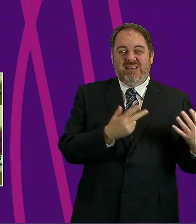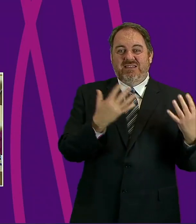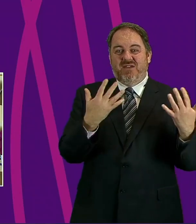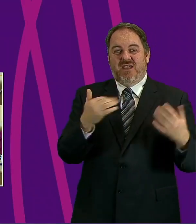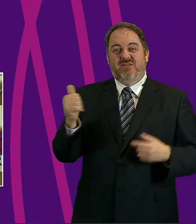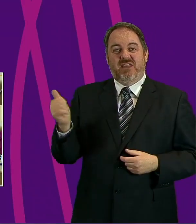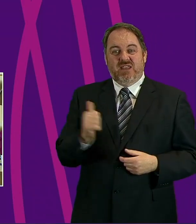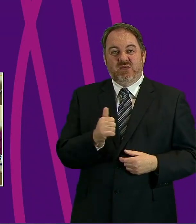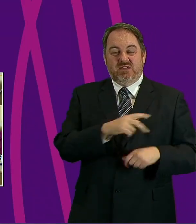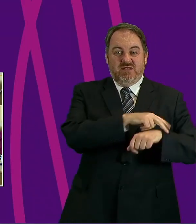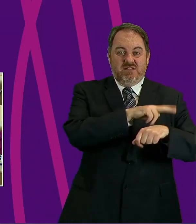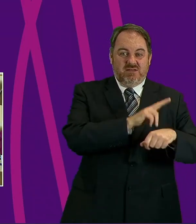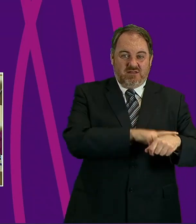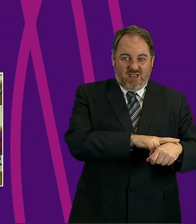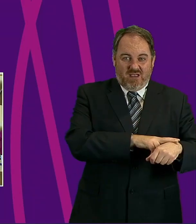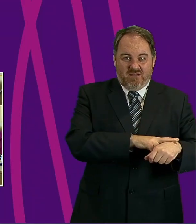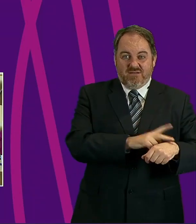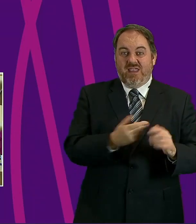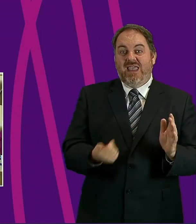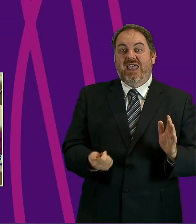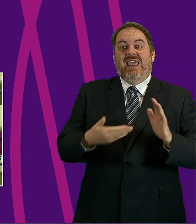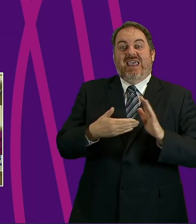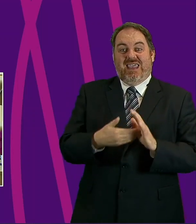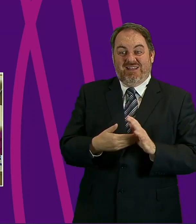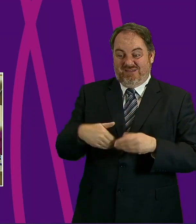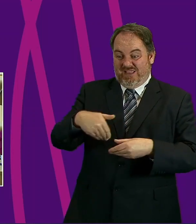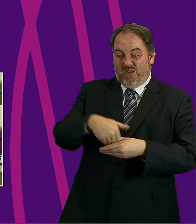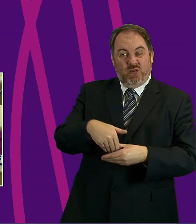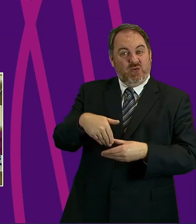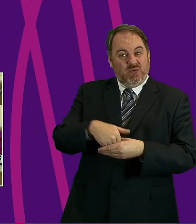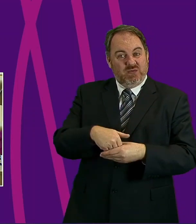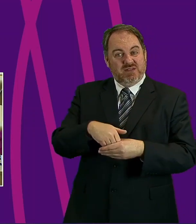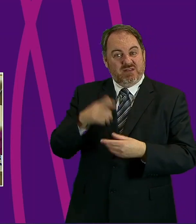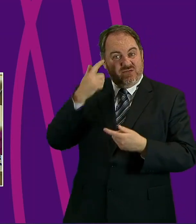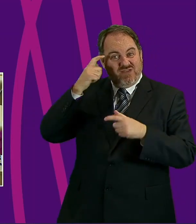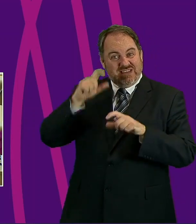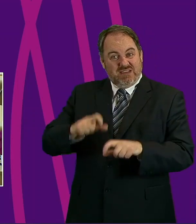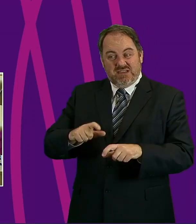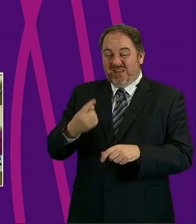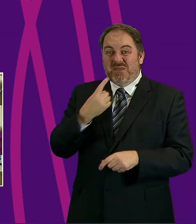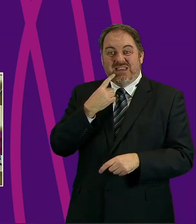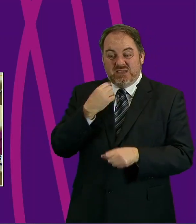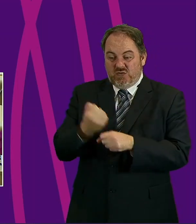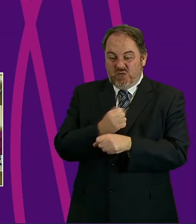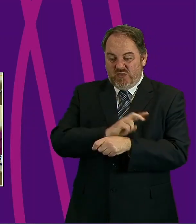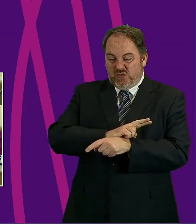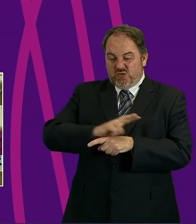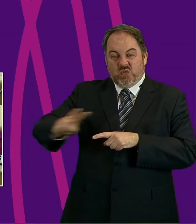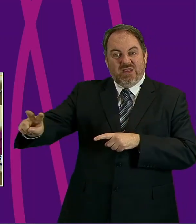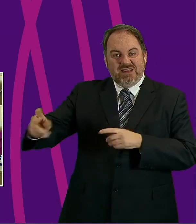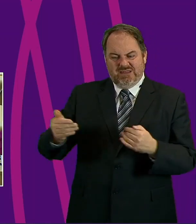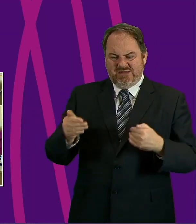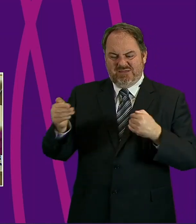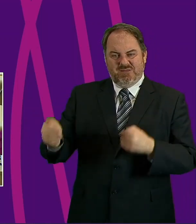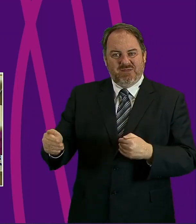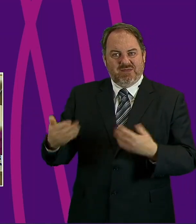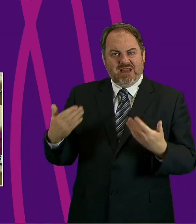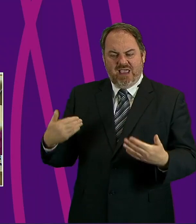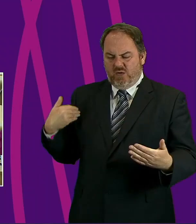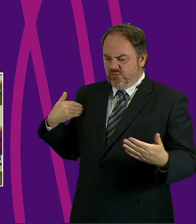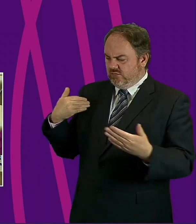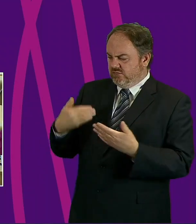just working, but living in our care homes in less than 2 weeks. Well, today is exactly 2